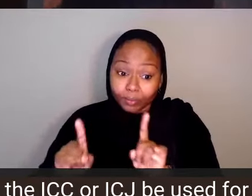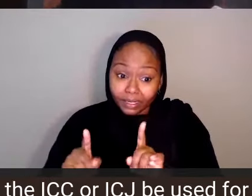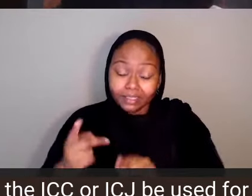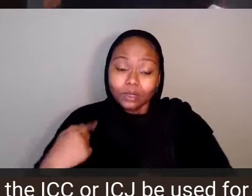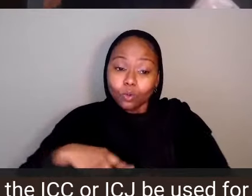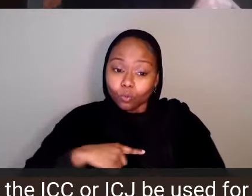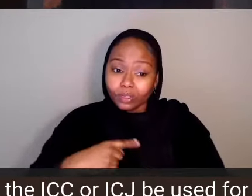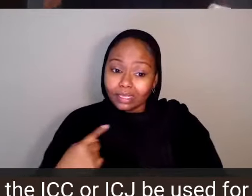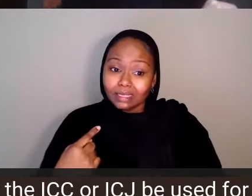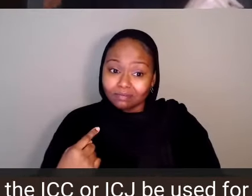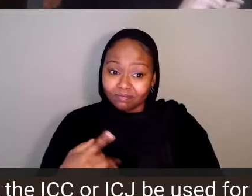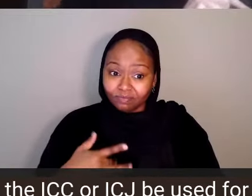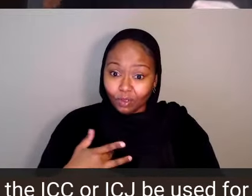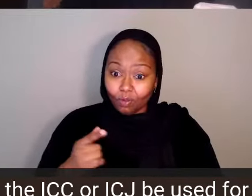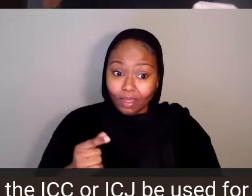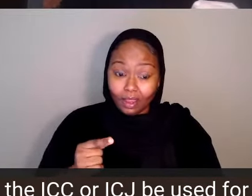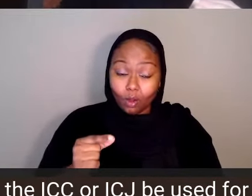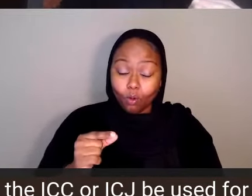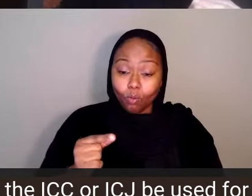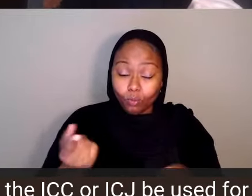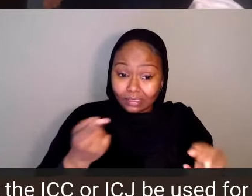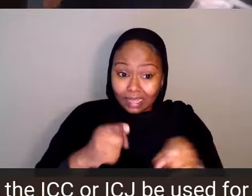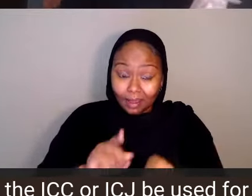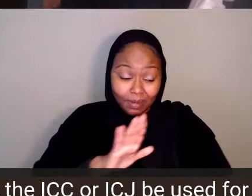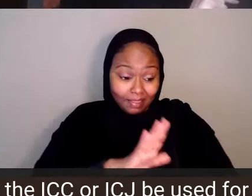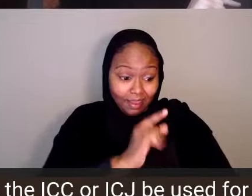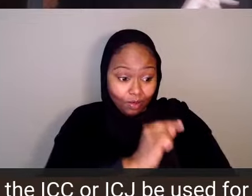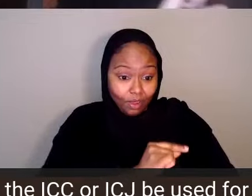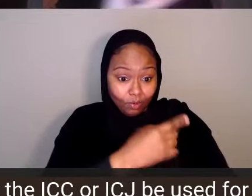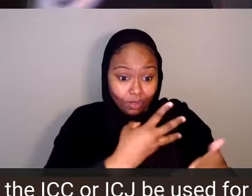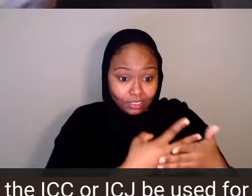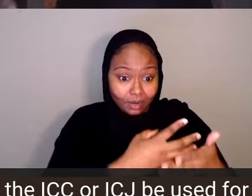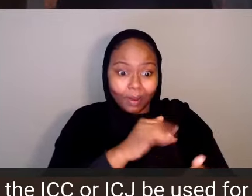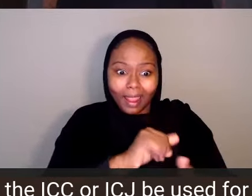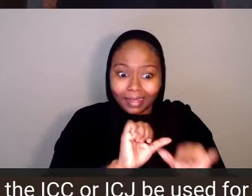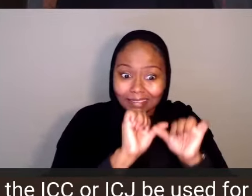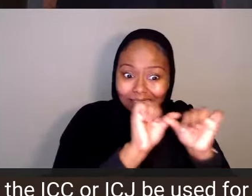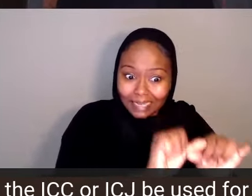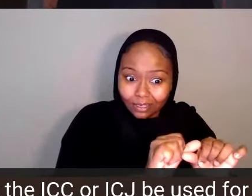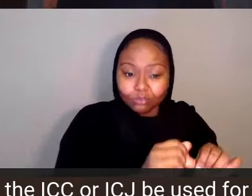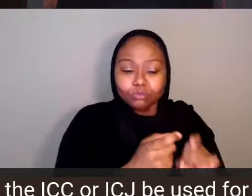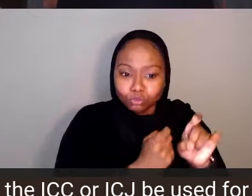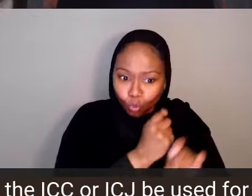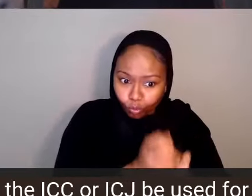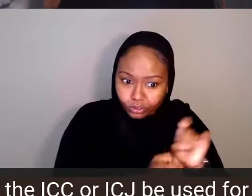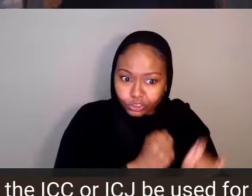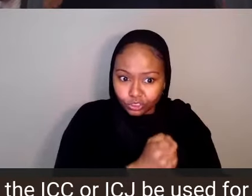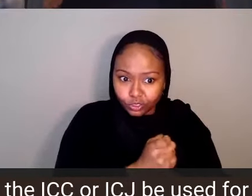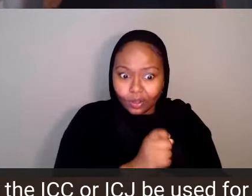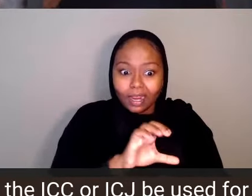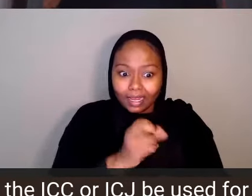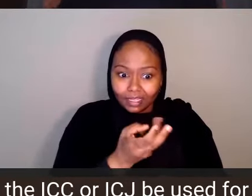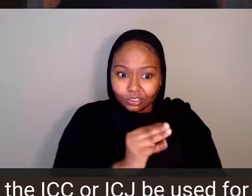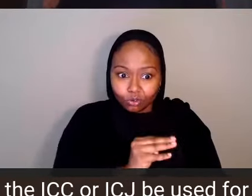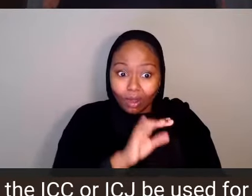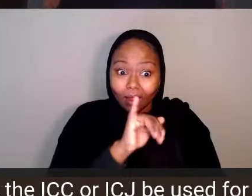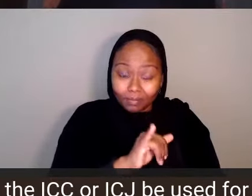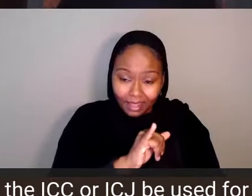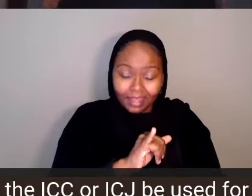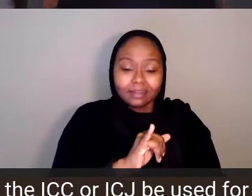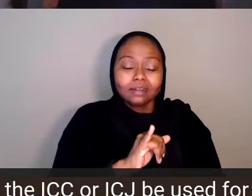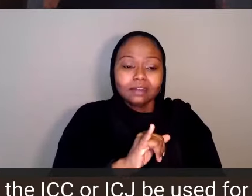the torture that is happening and continues to happen at Guantanamo is a continuing crime from torture that